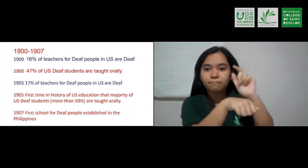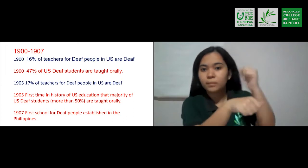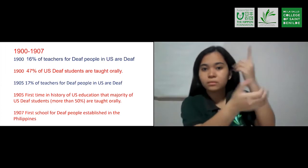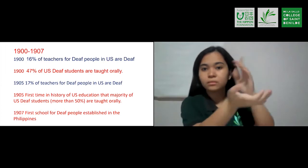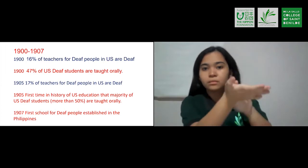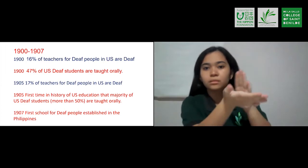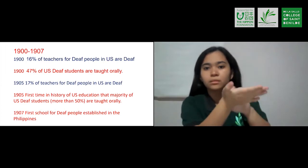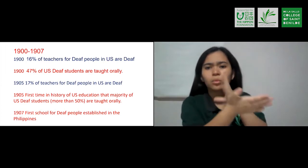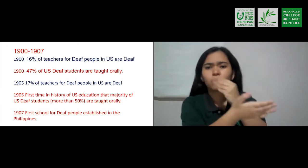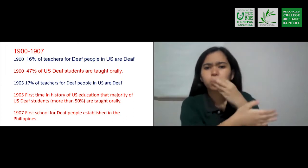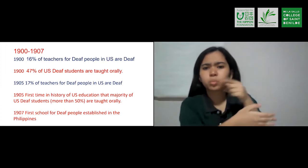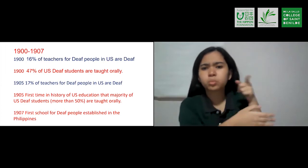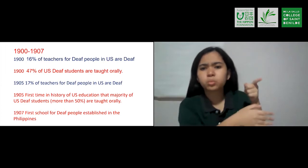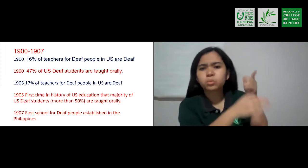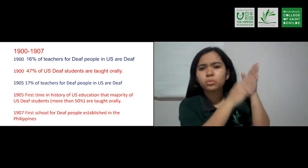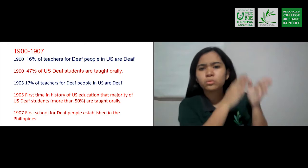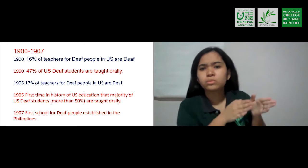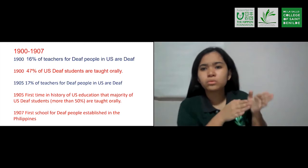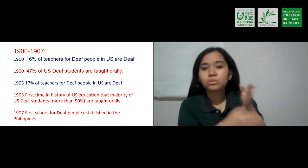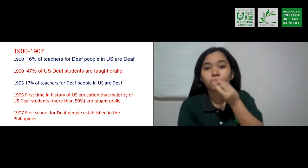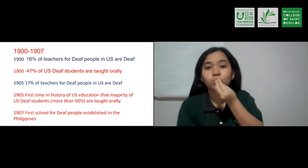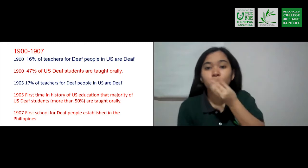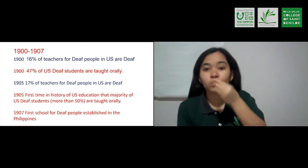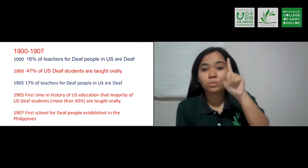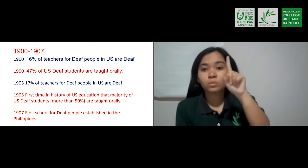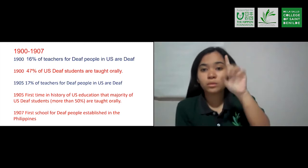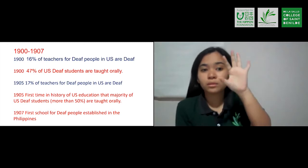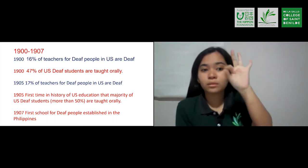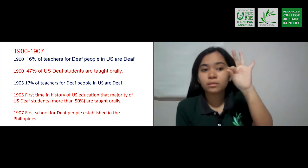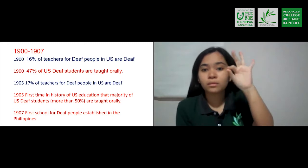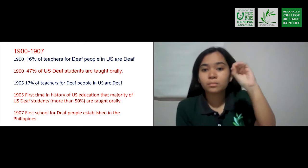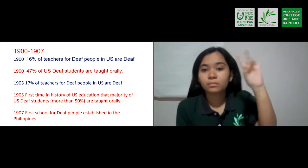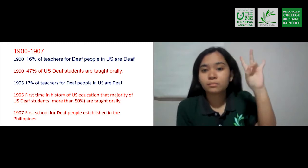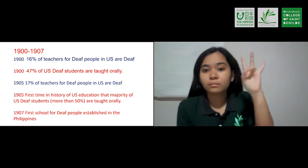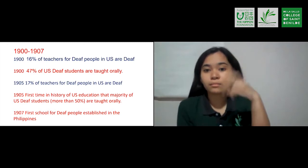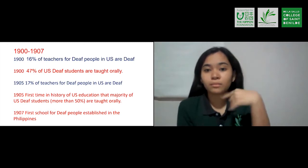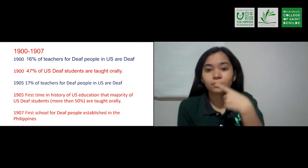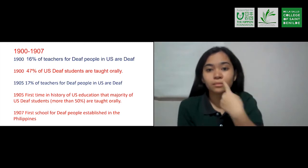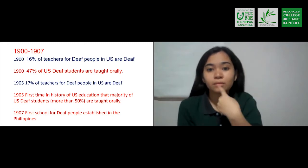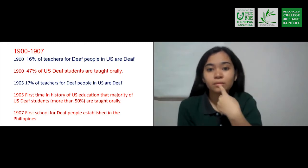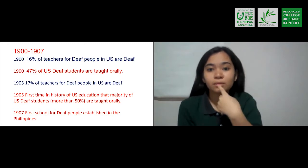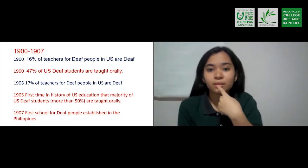who established the first deaf school? Do you know who? In 1907?